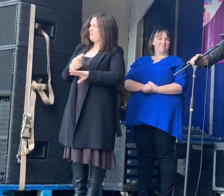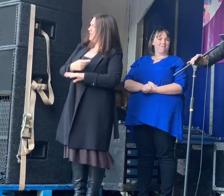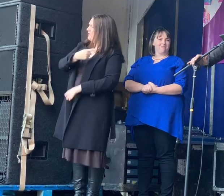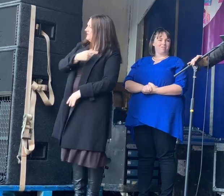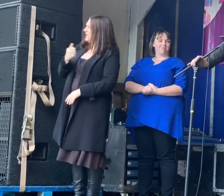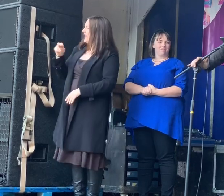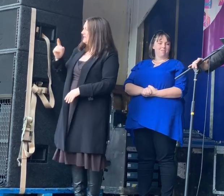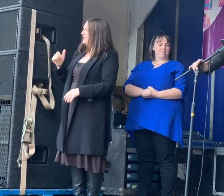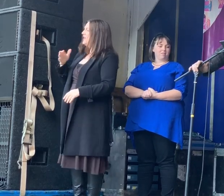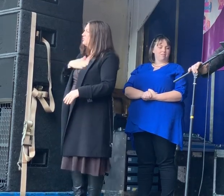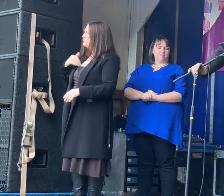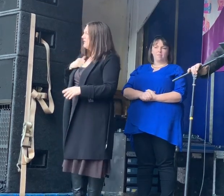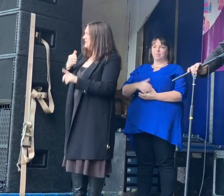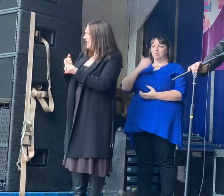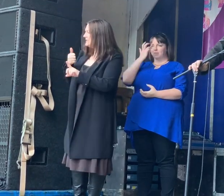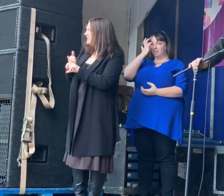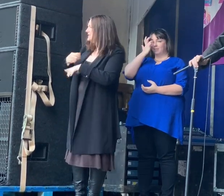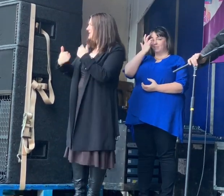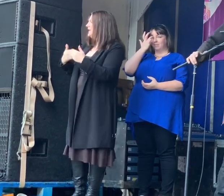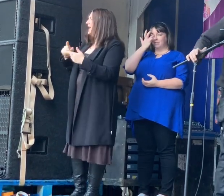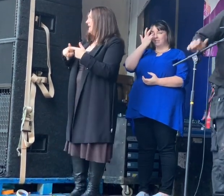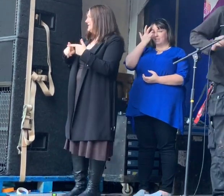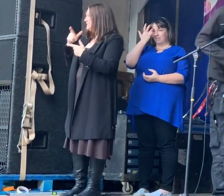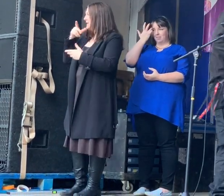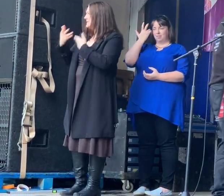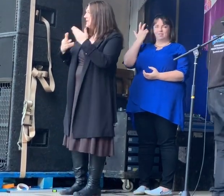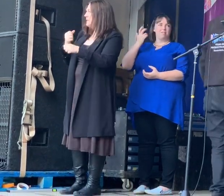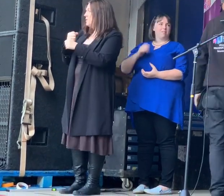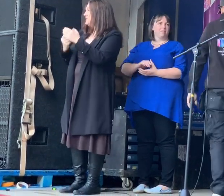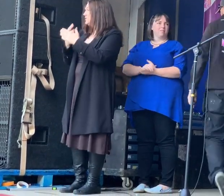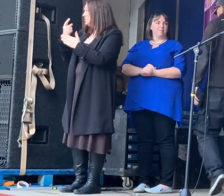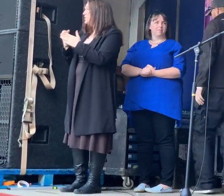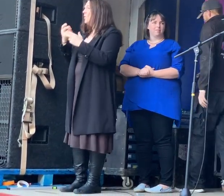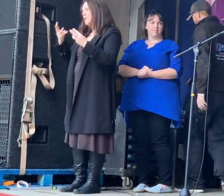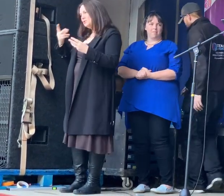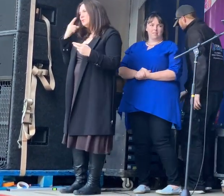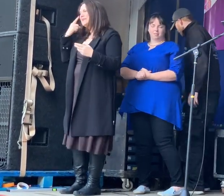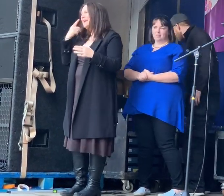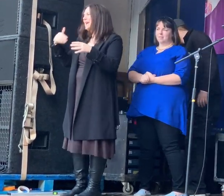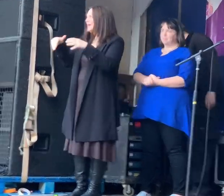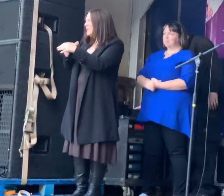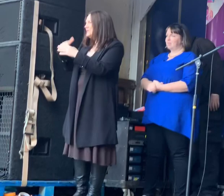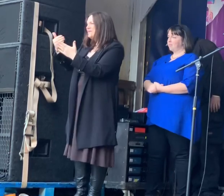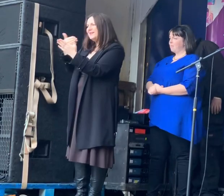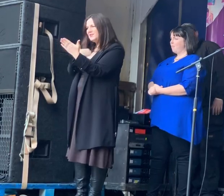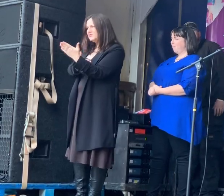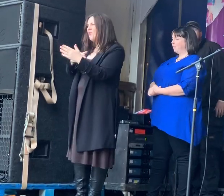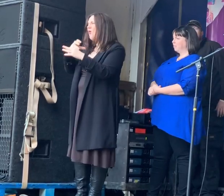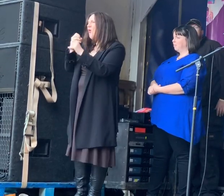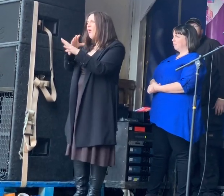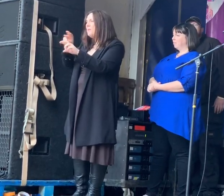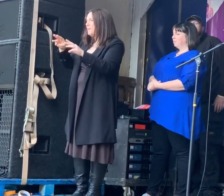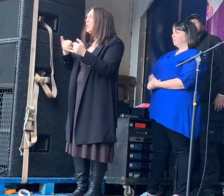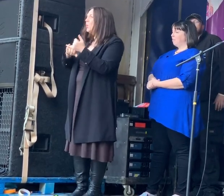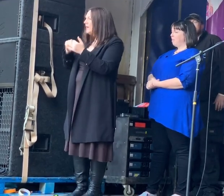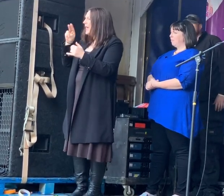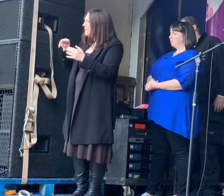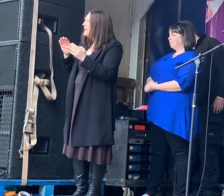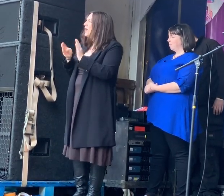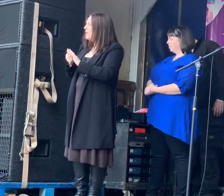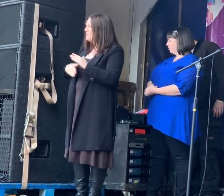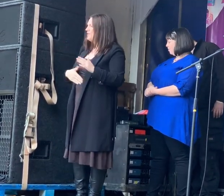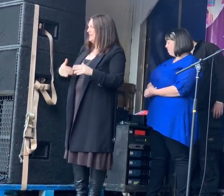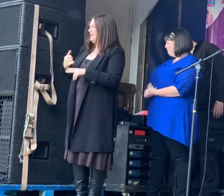Andy is a trans activist, speaks on trans issues, and wants to see an inclusive legislation for all people who can become pregnant in Ireland. Here's